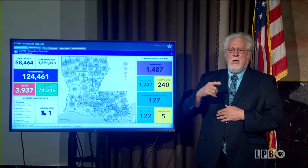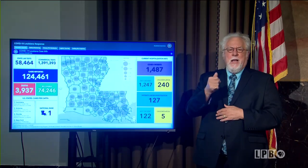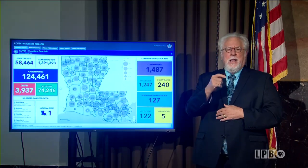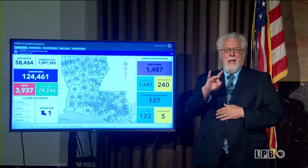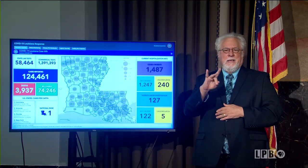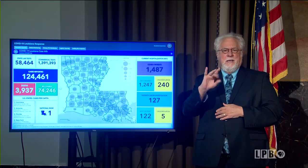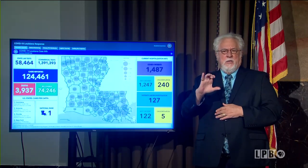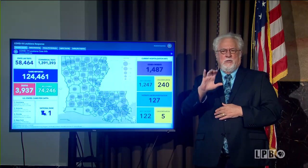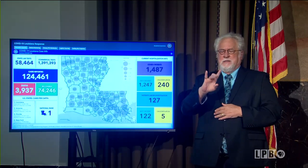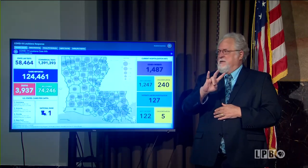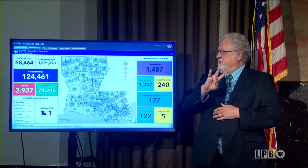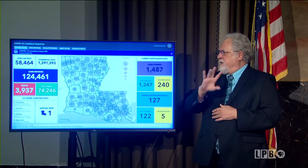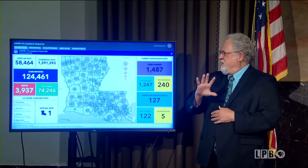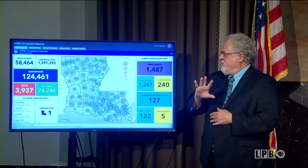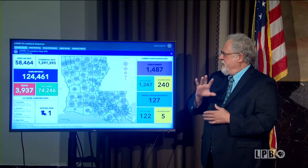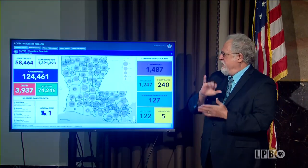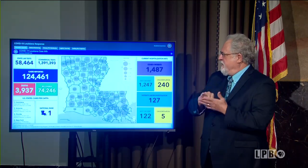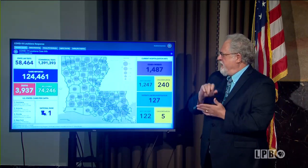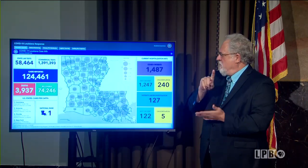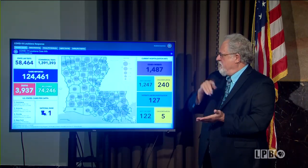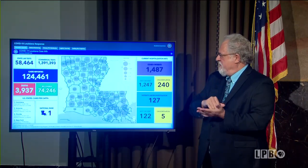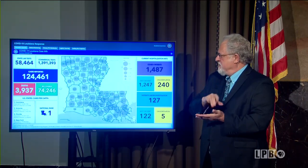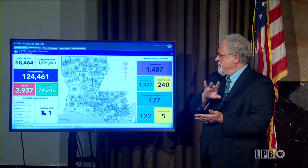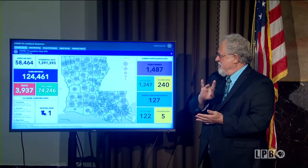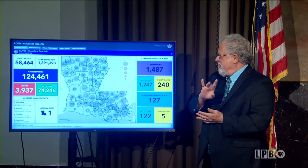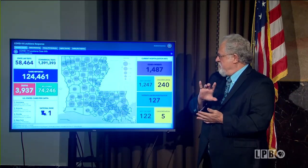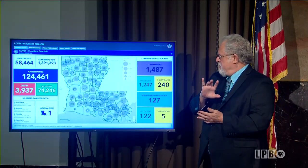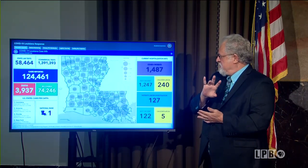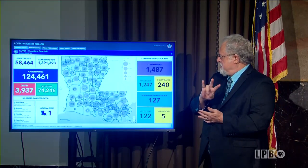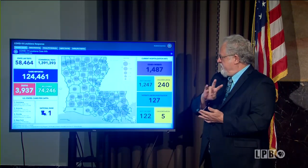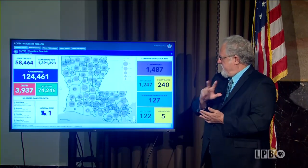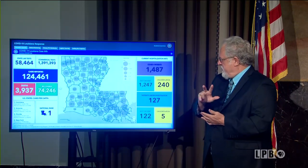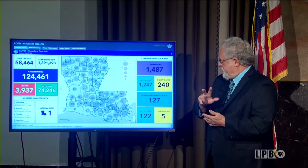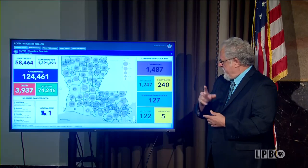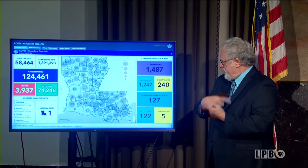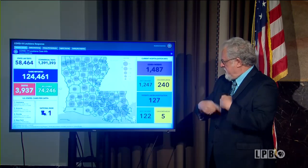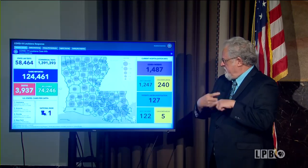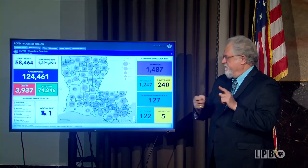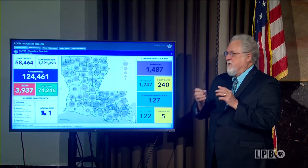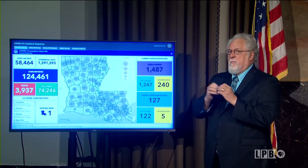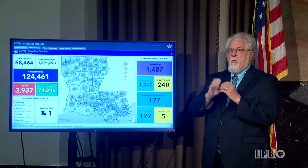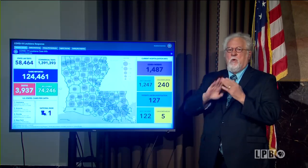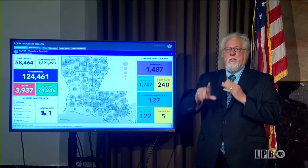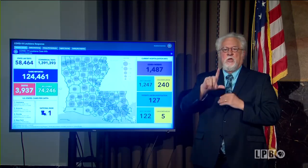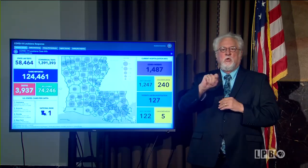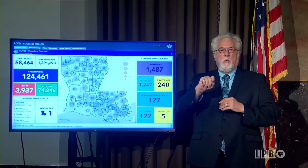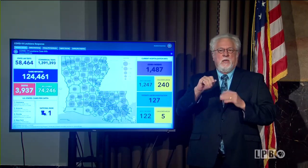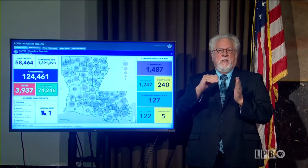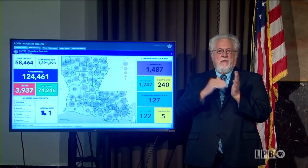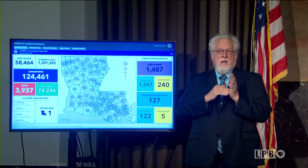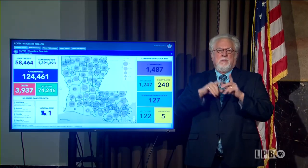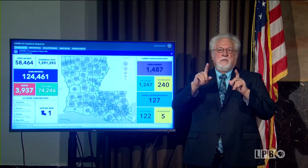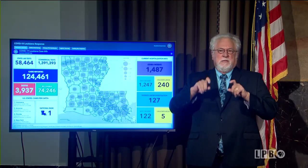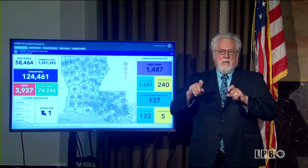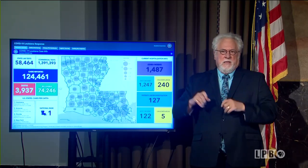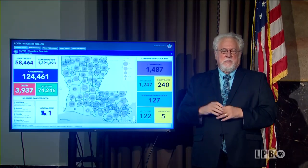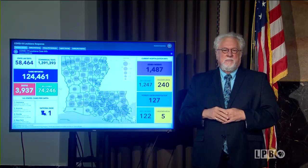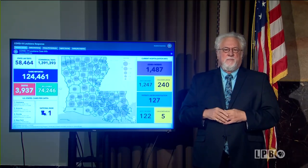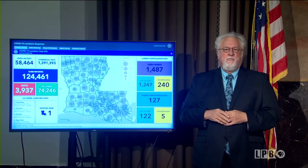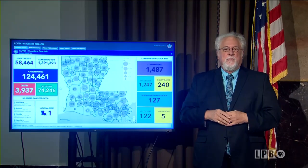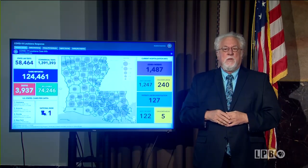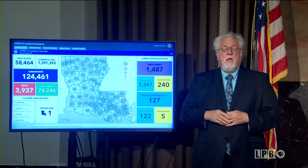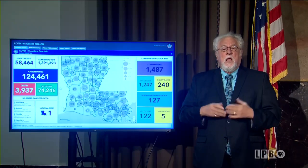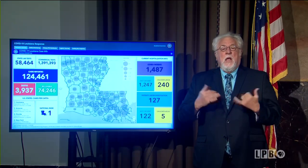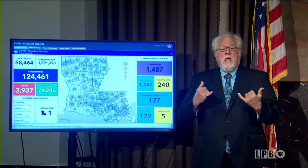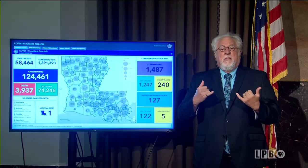1,873. And those 1,873 cases would come from more than 20,000 tests.